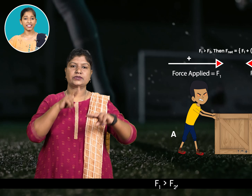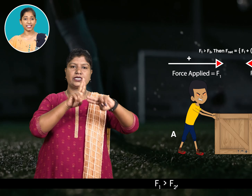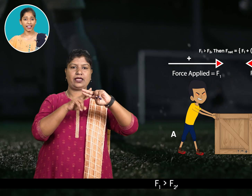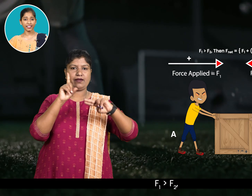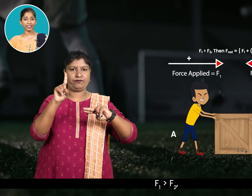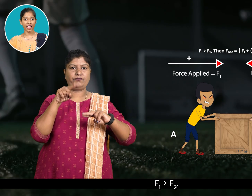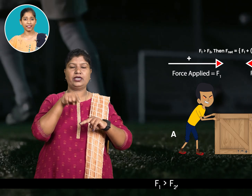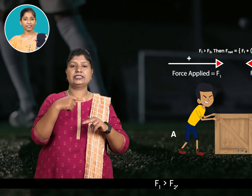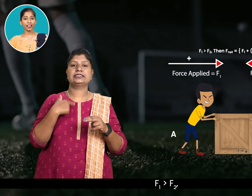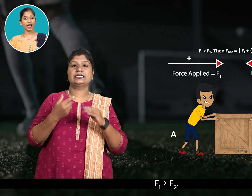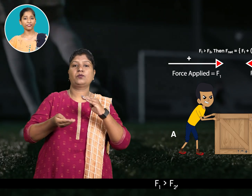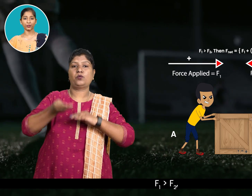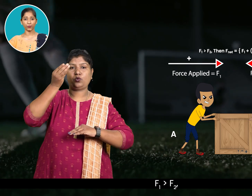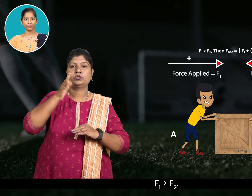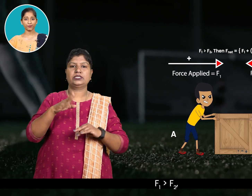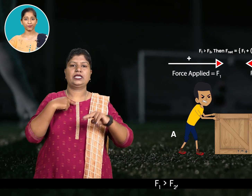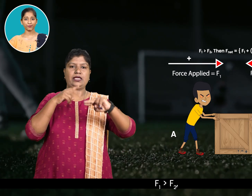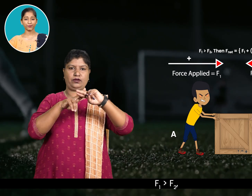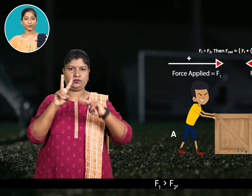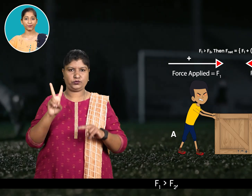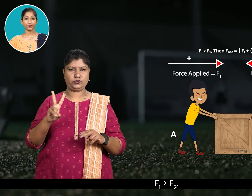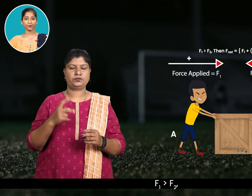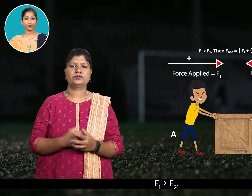F1 is greater than F2.